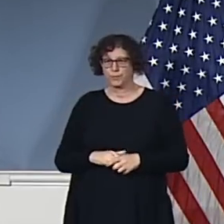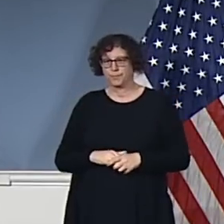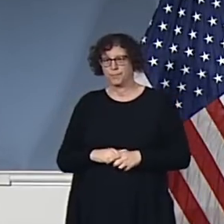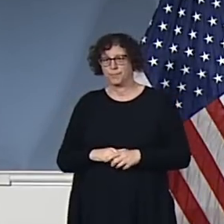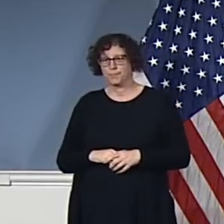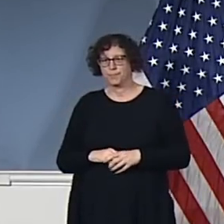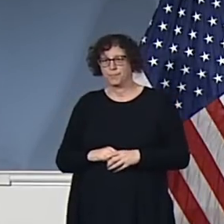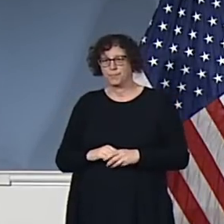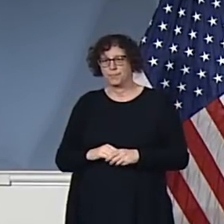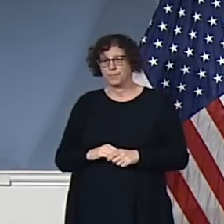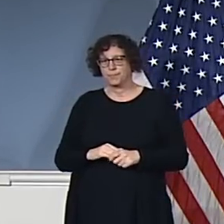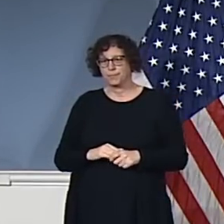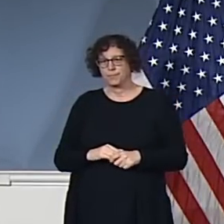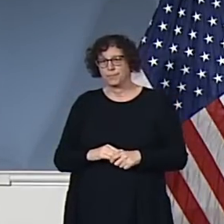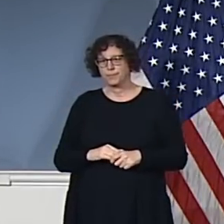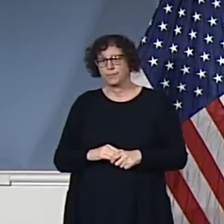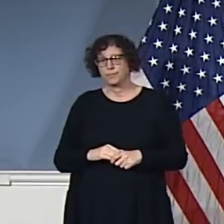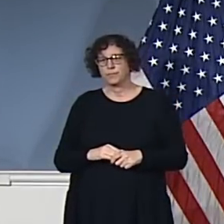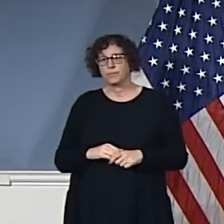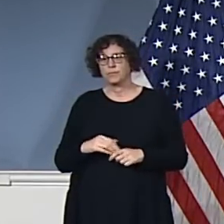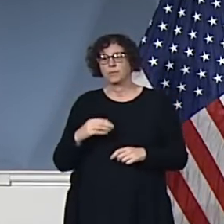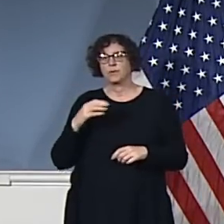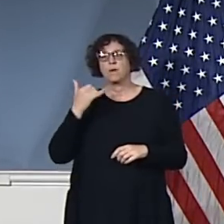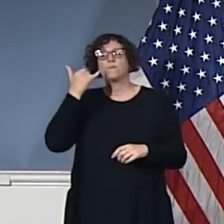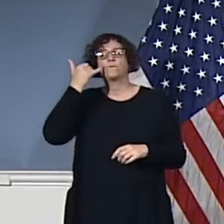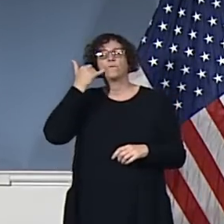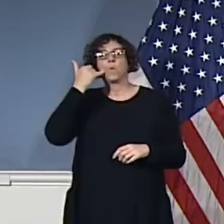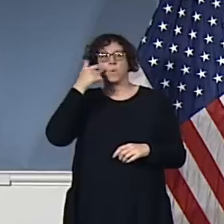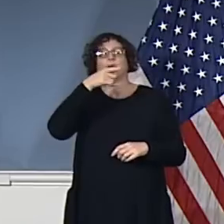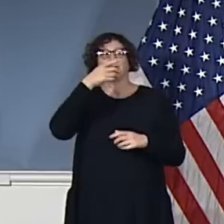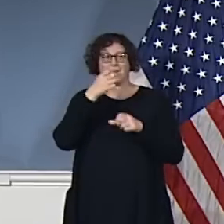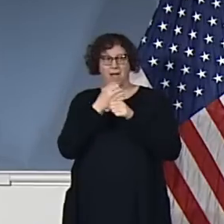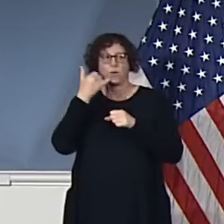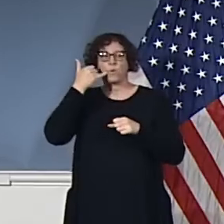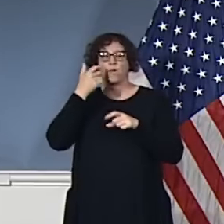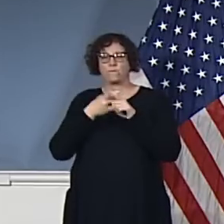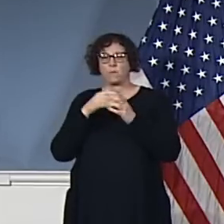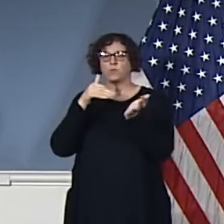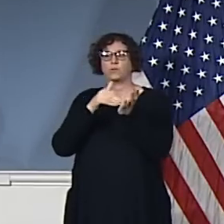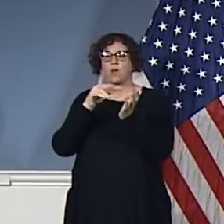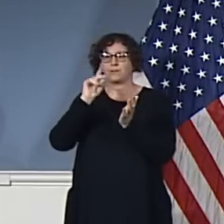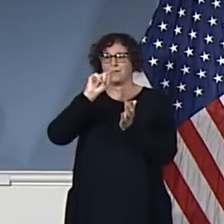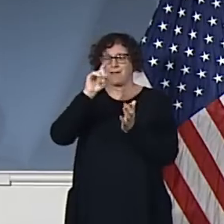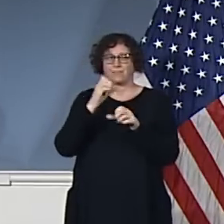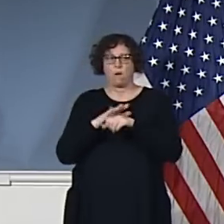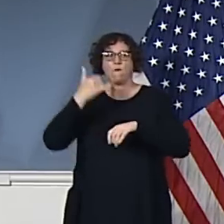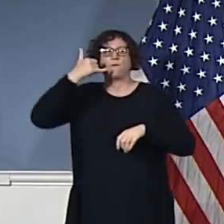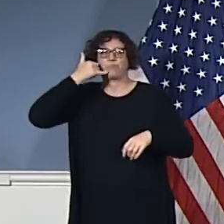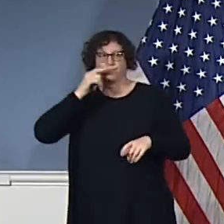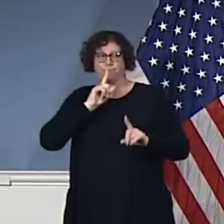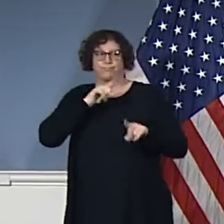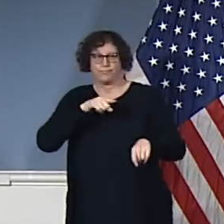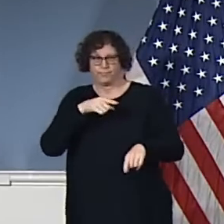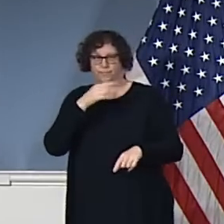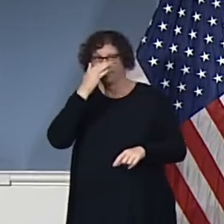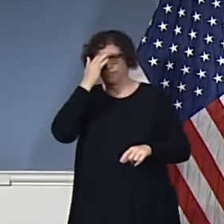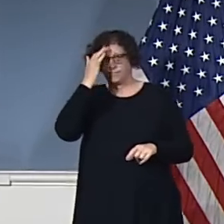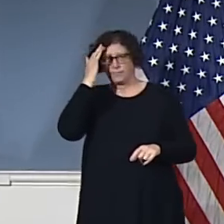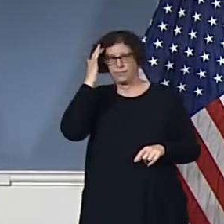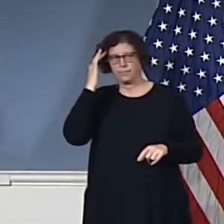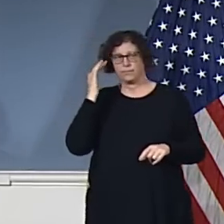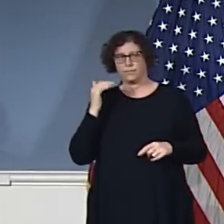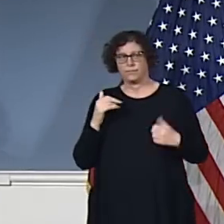Katz, can you hear us? Yeah, sorry, I could hear you always, but I had a technical problem. All right. Thanks so much for